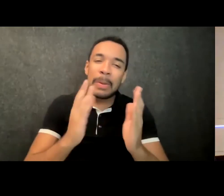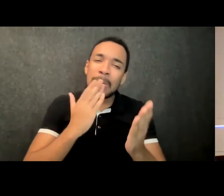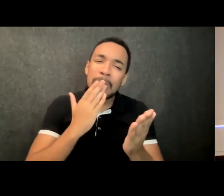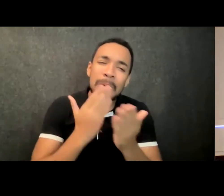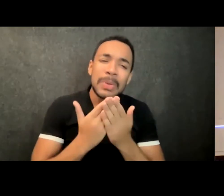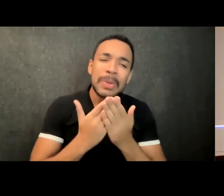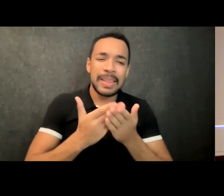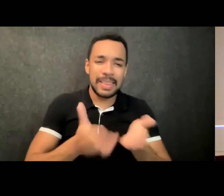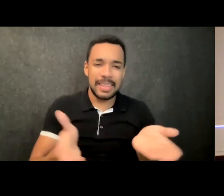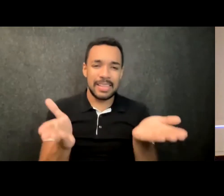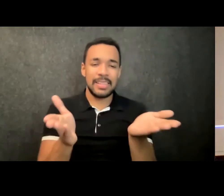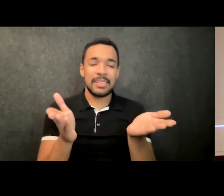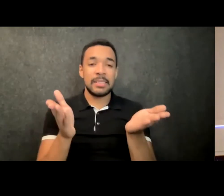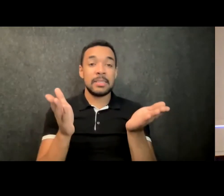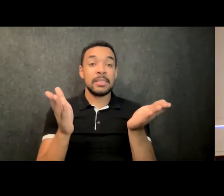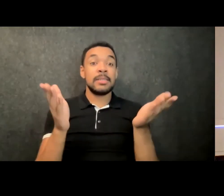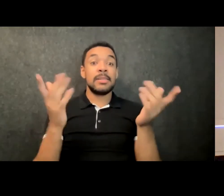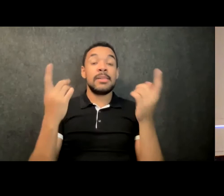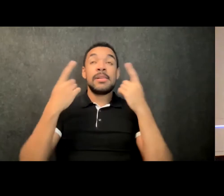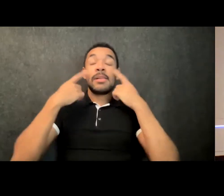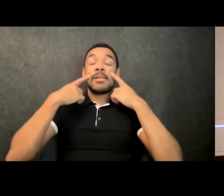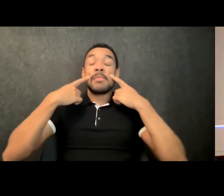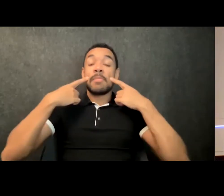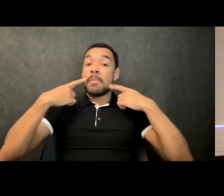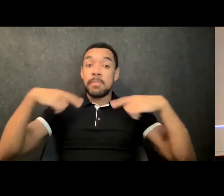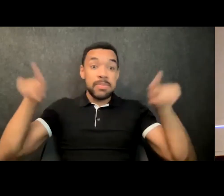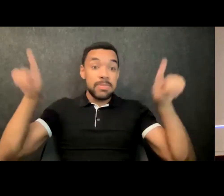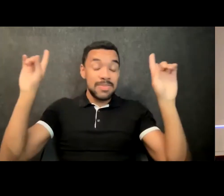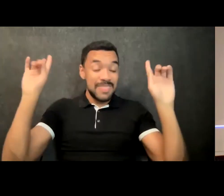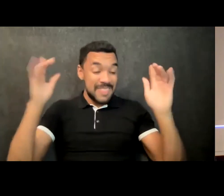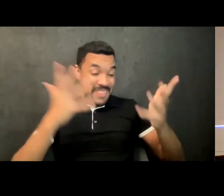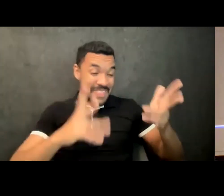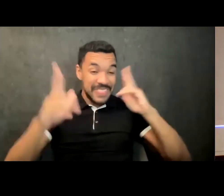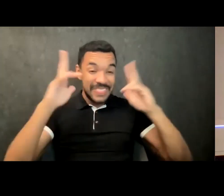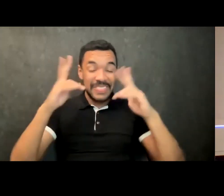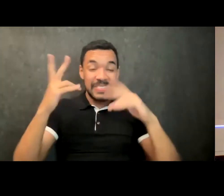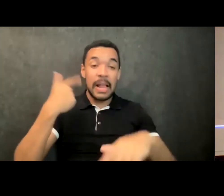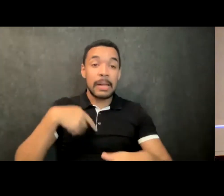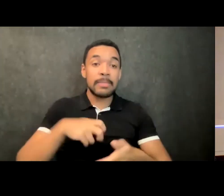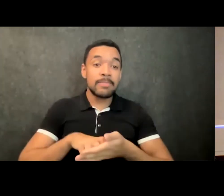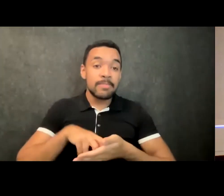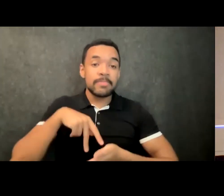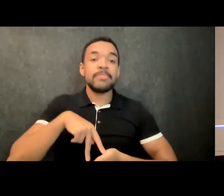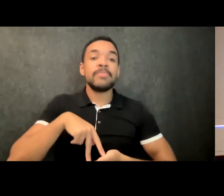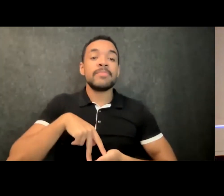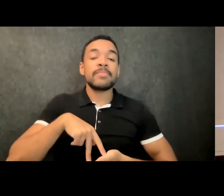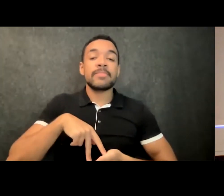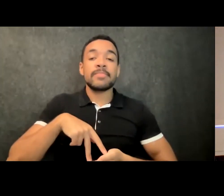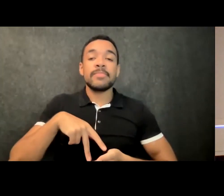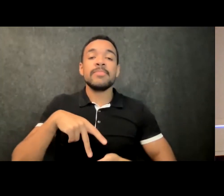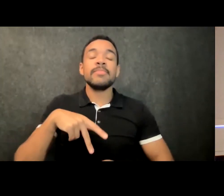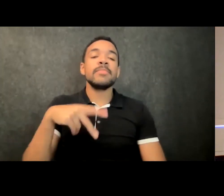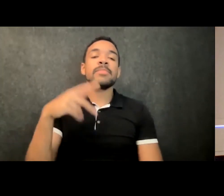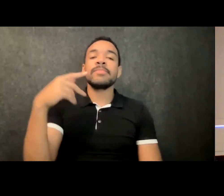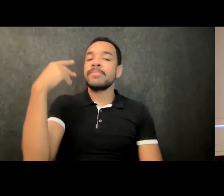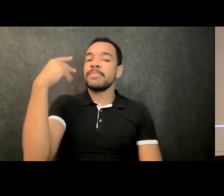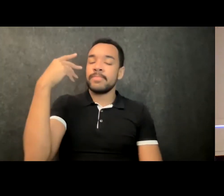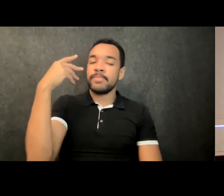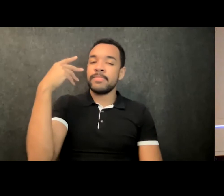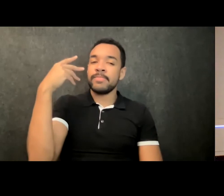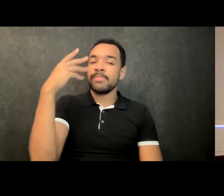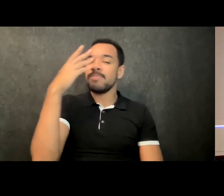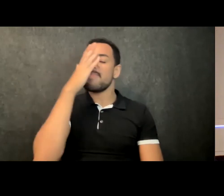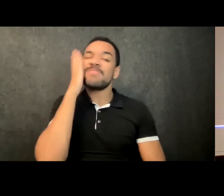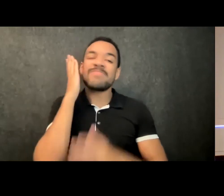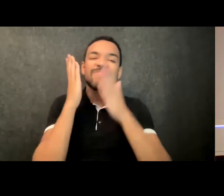removed the drape dramatically and I stood up, shaking hair from my jeans. She dusted off my face with a feathery brush. We